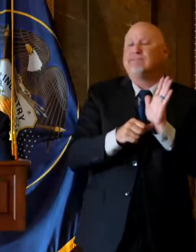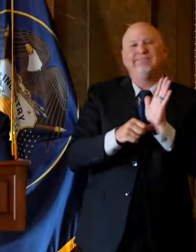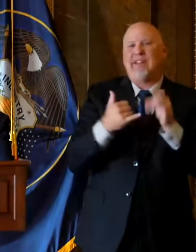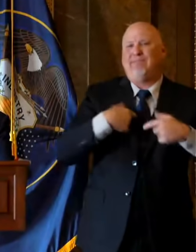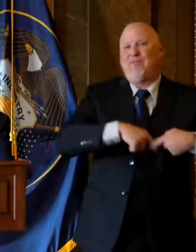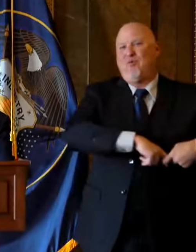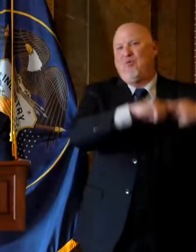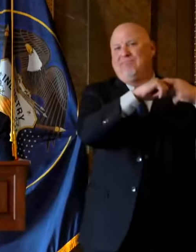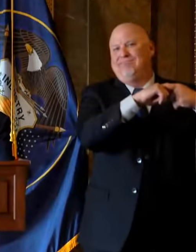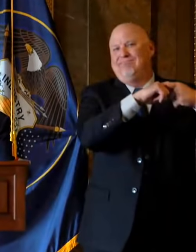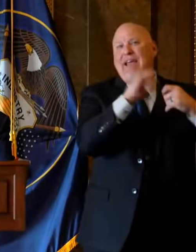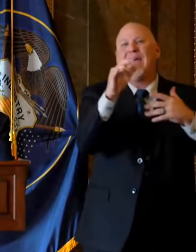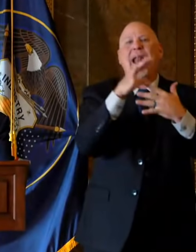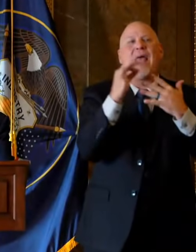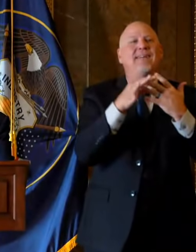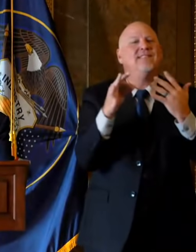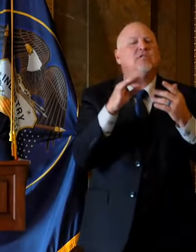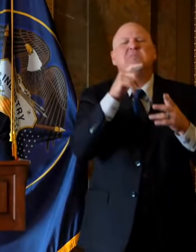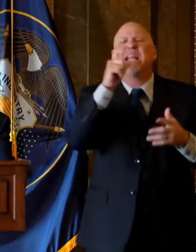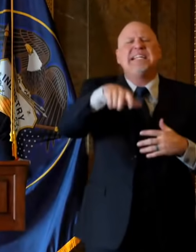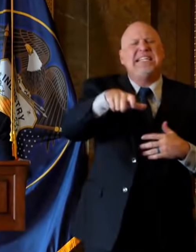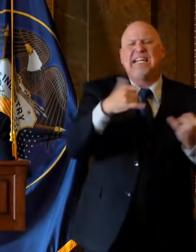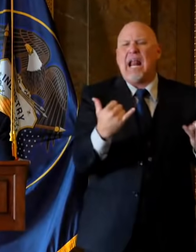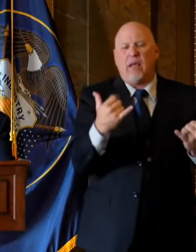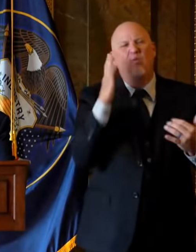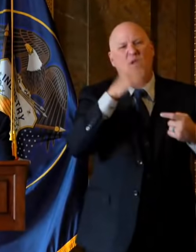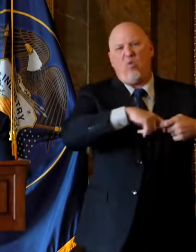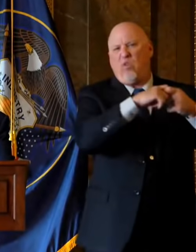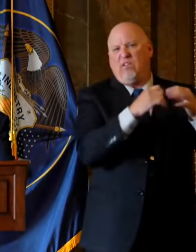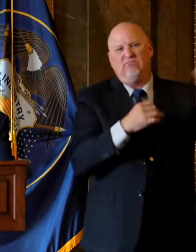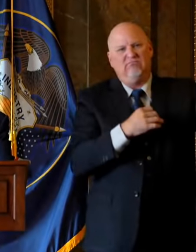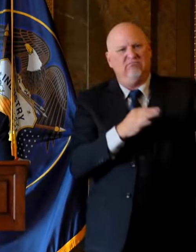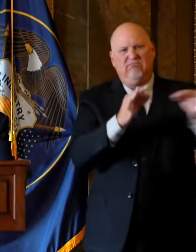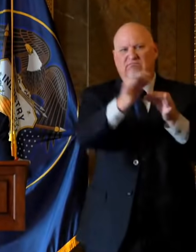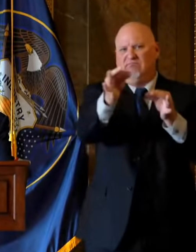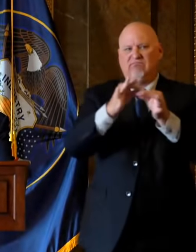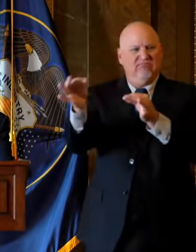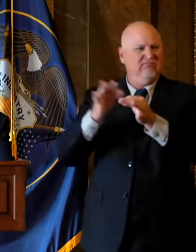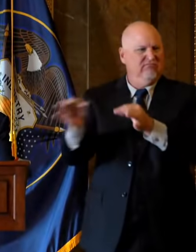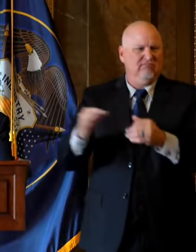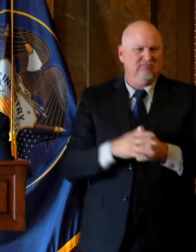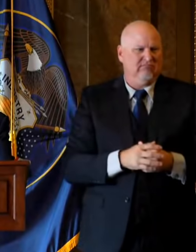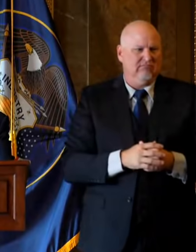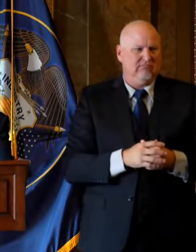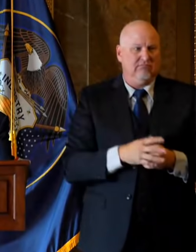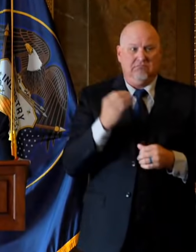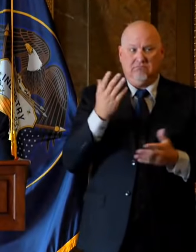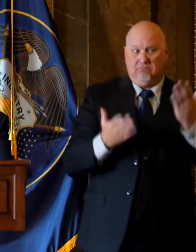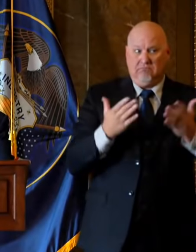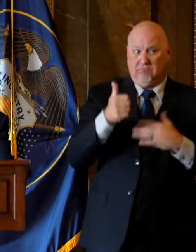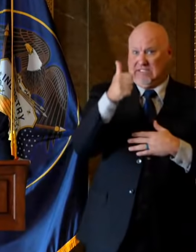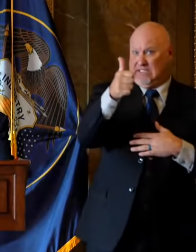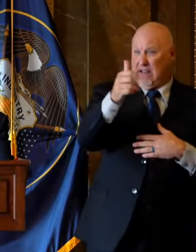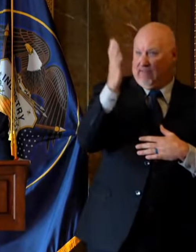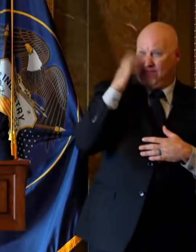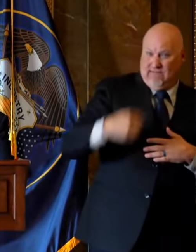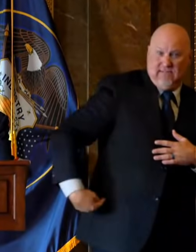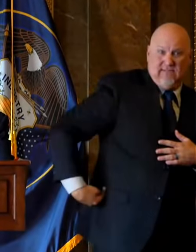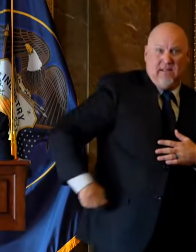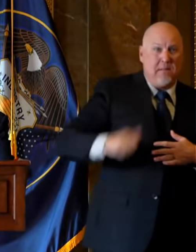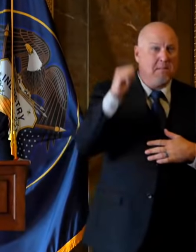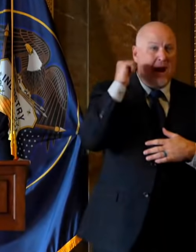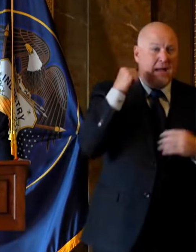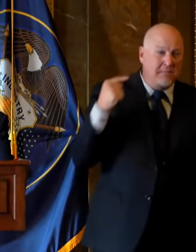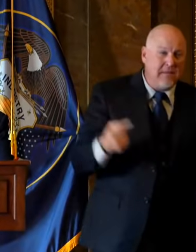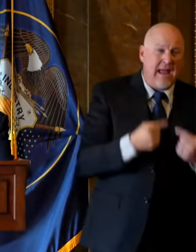say you've had incredible back pain for months and months, and you've been looking forward to the opportunity to get that solved.